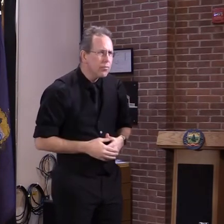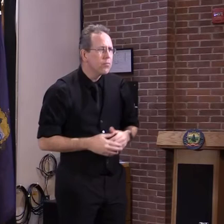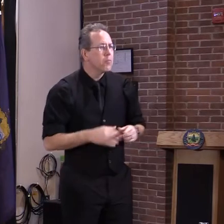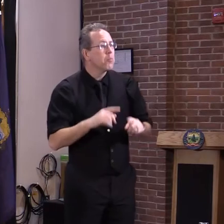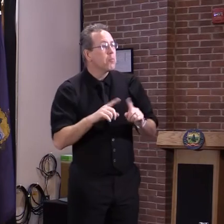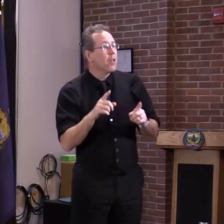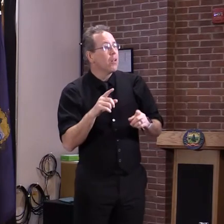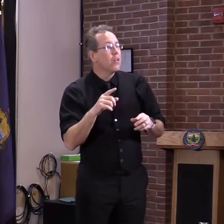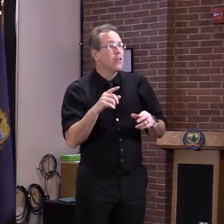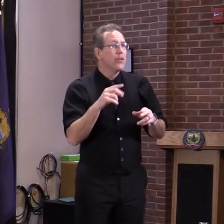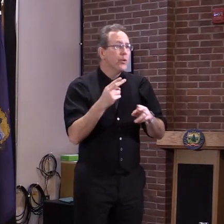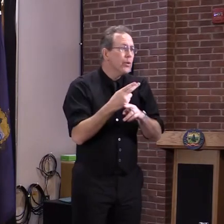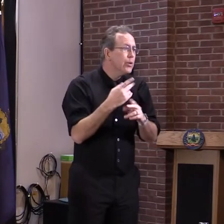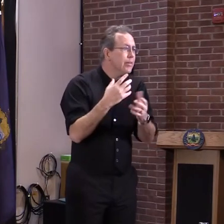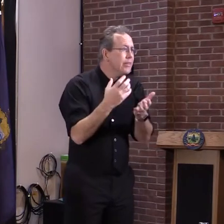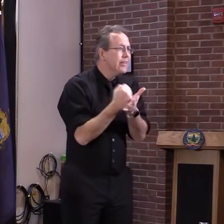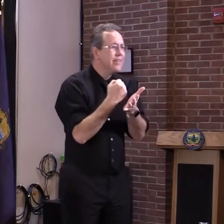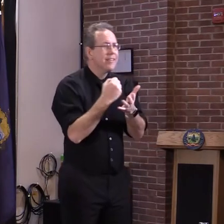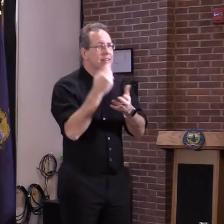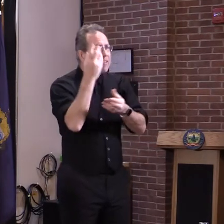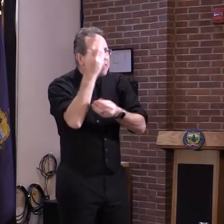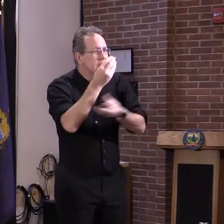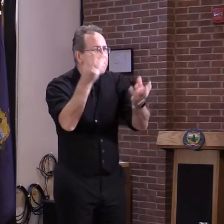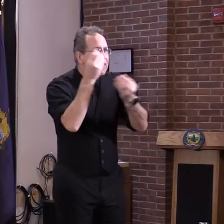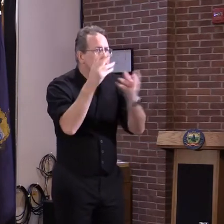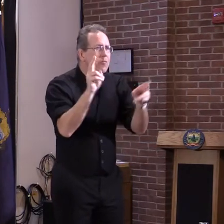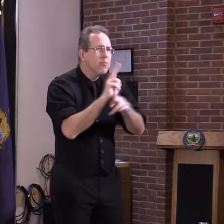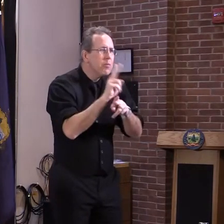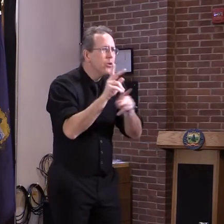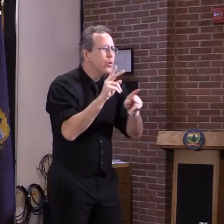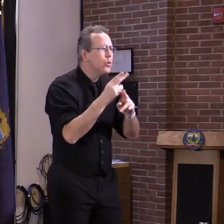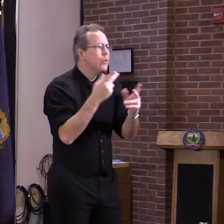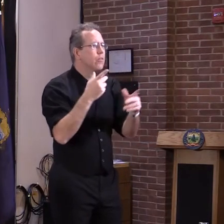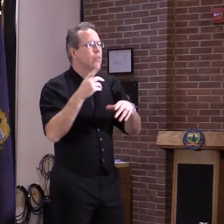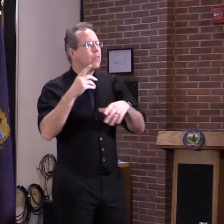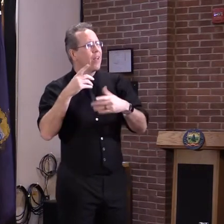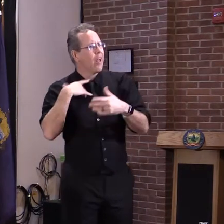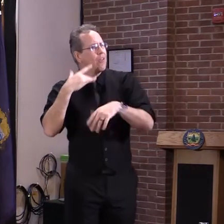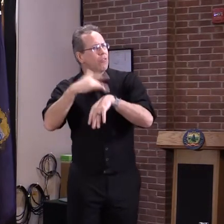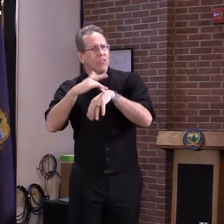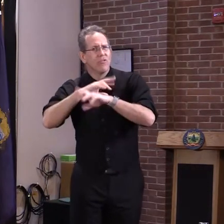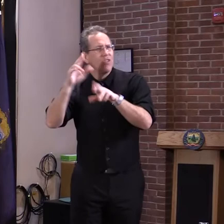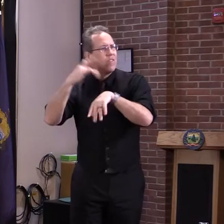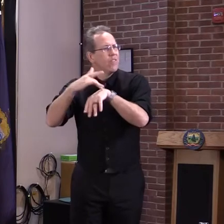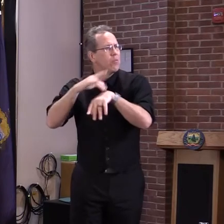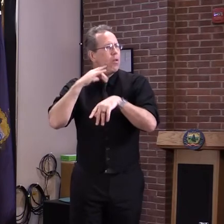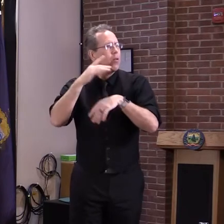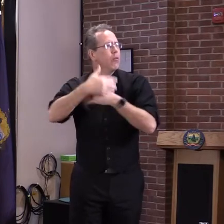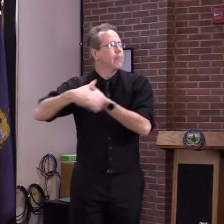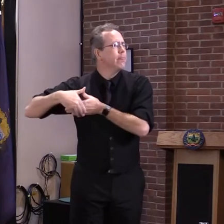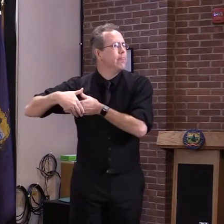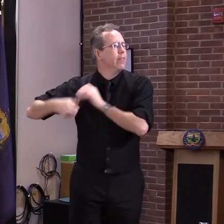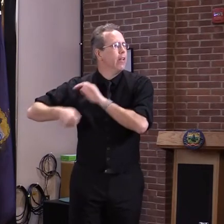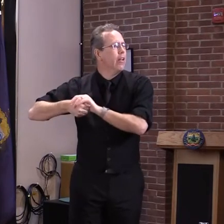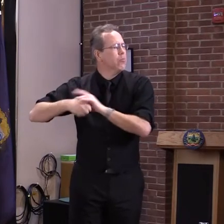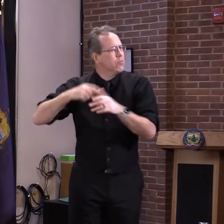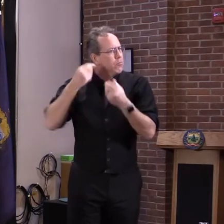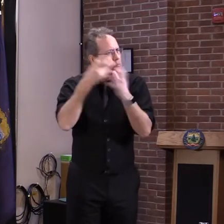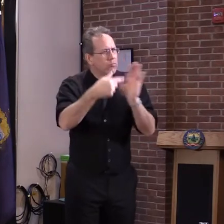make sure that people know how to utilize the tools we have now, rather than go and make new laws.